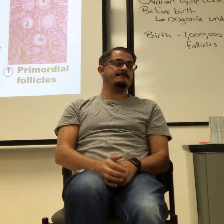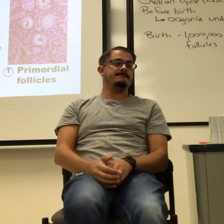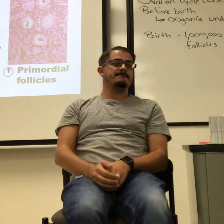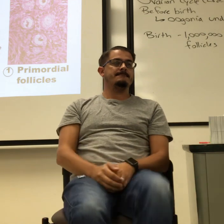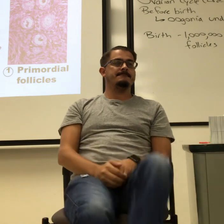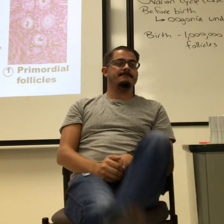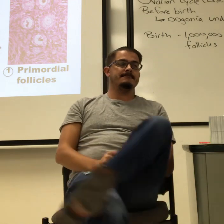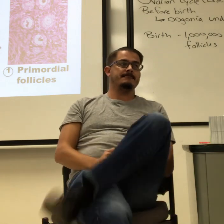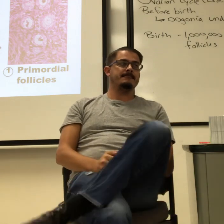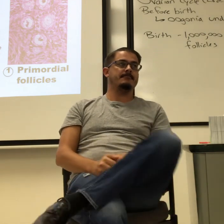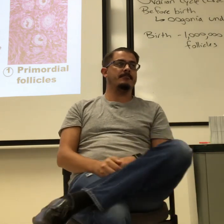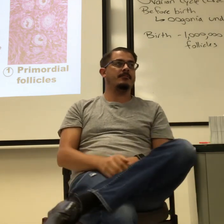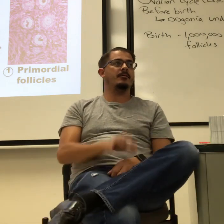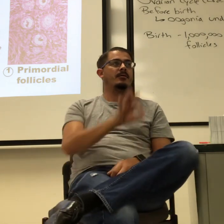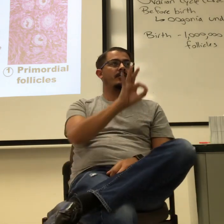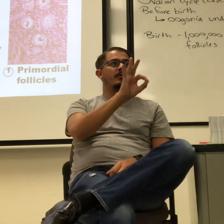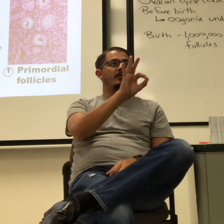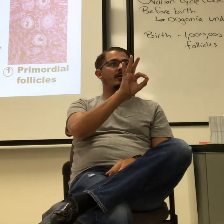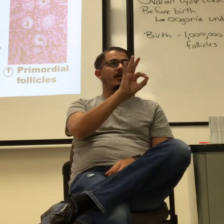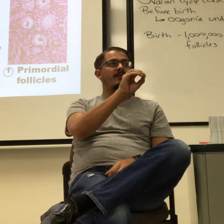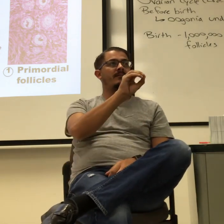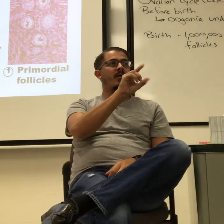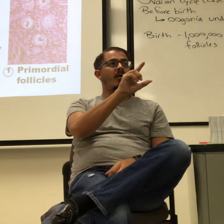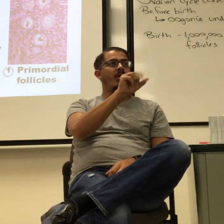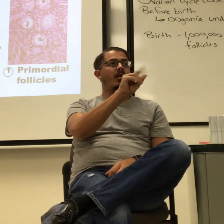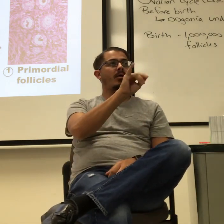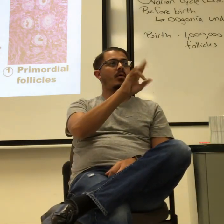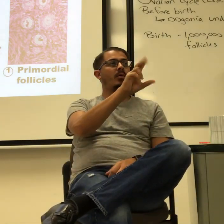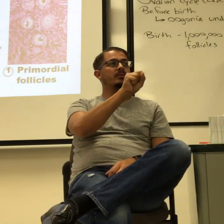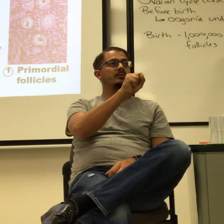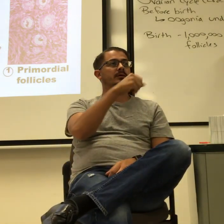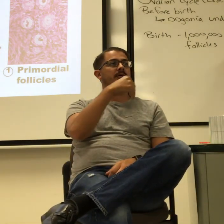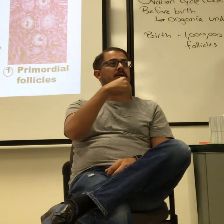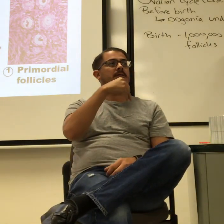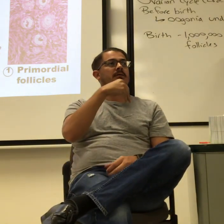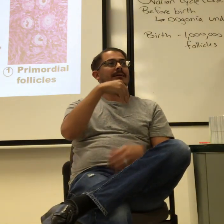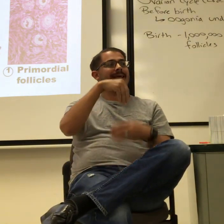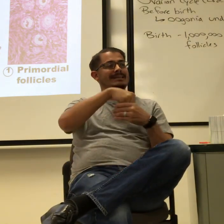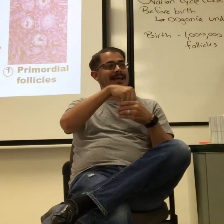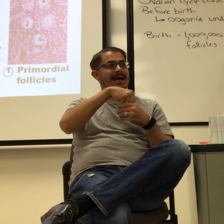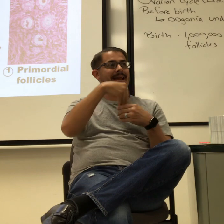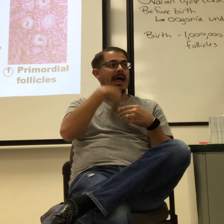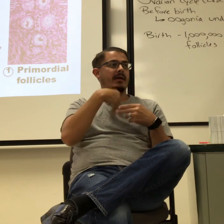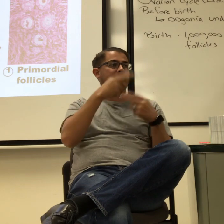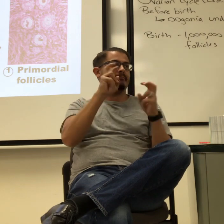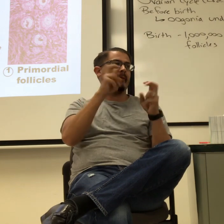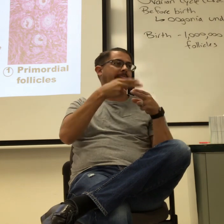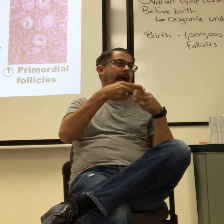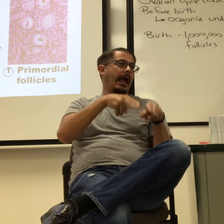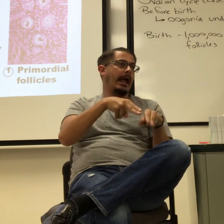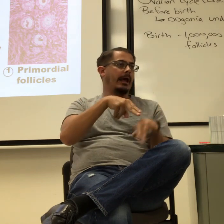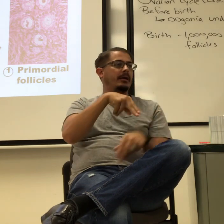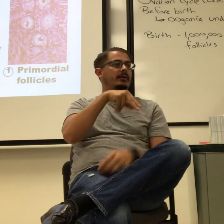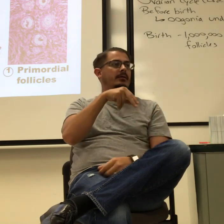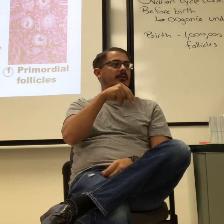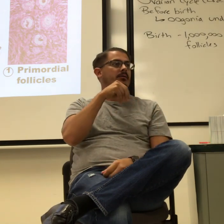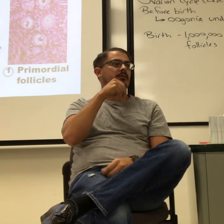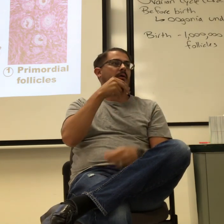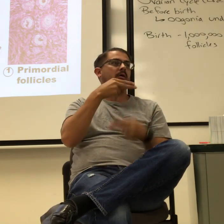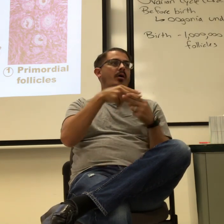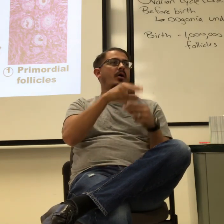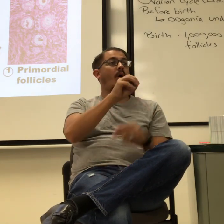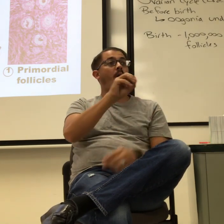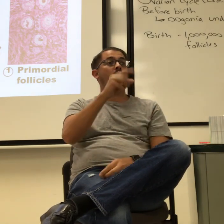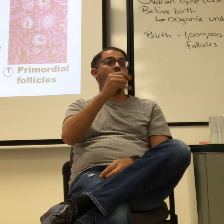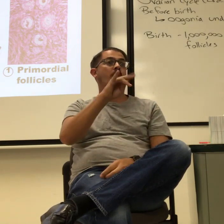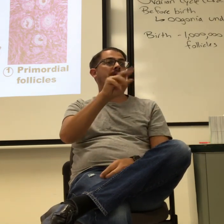And so the follicles, again, they contain the primary oocyte, the egg. We don't call it oogonia anymore.